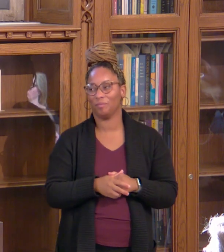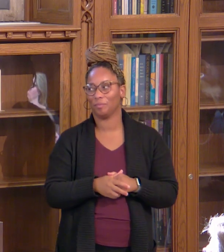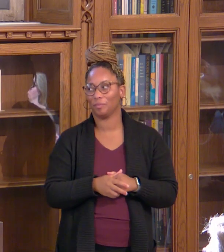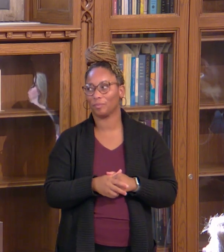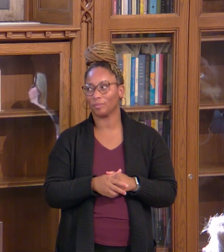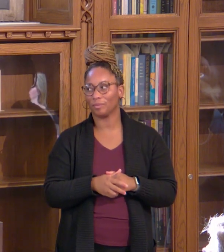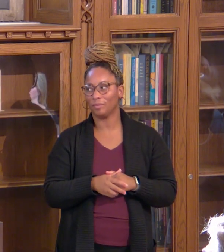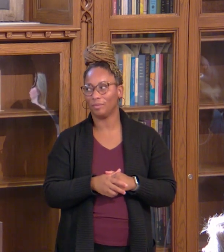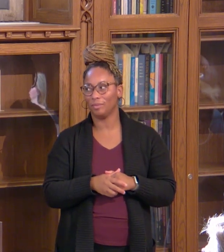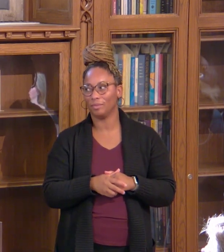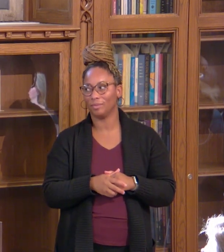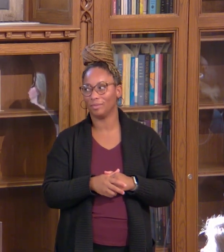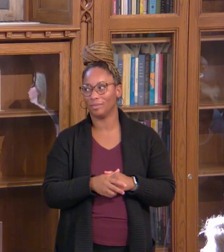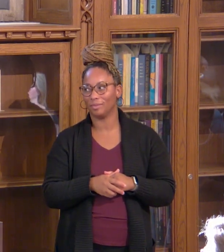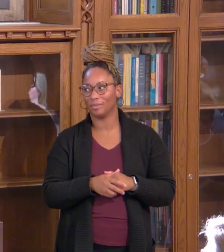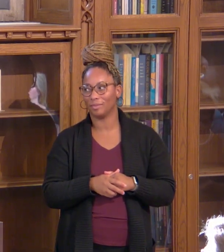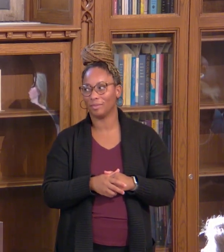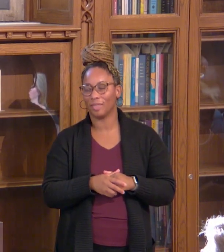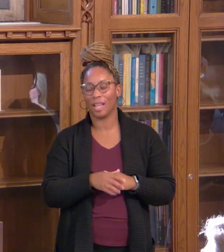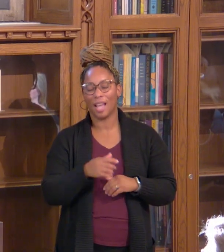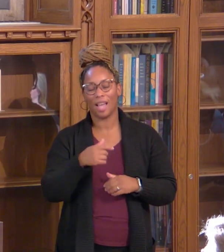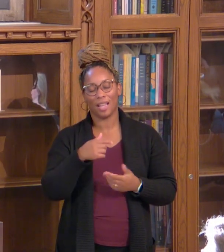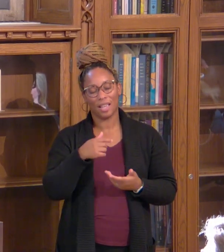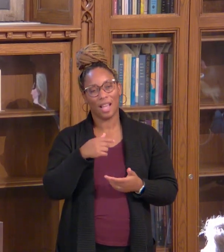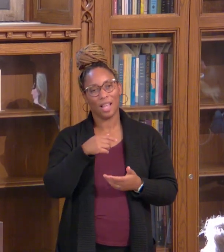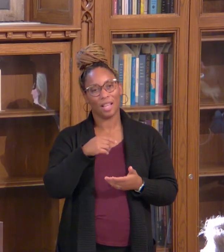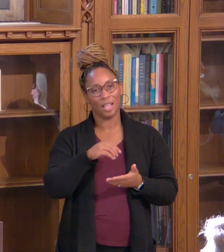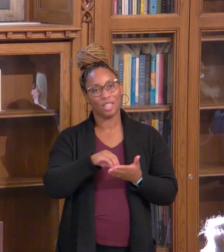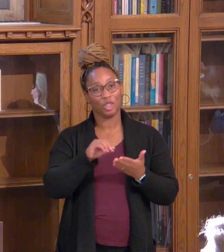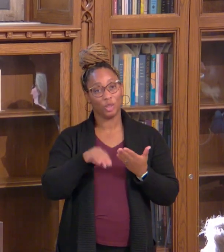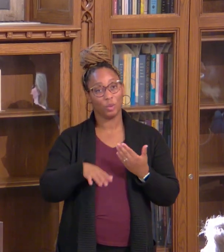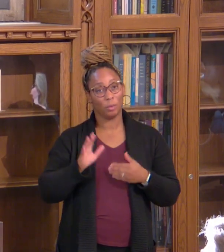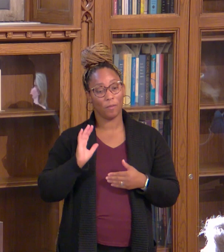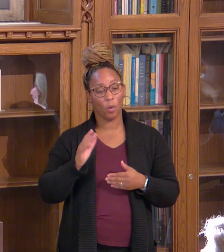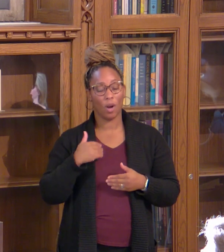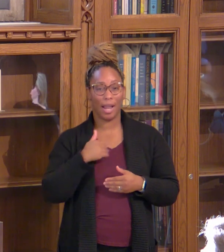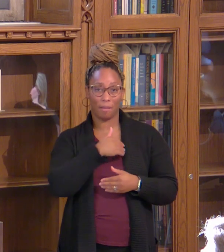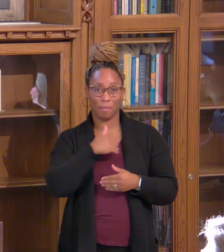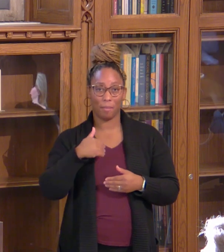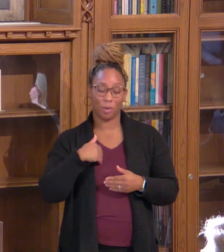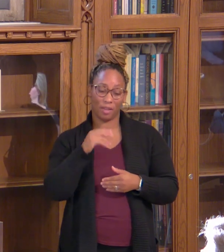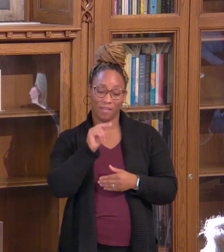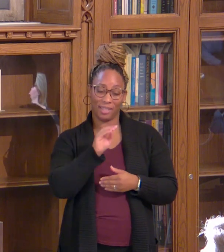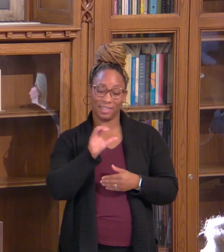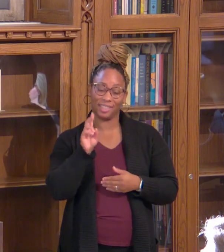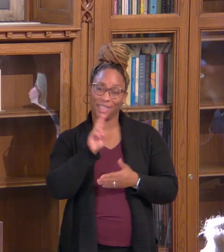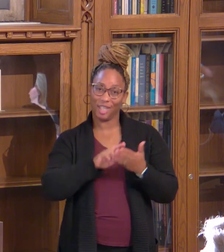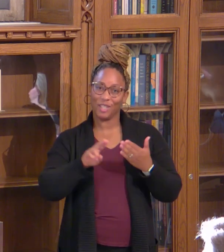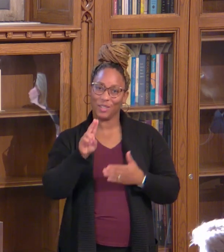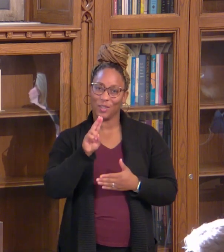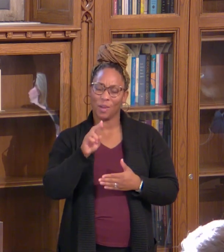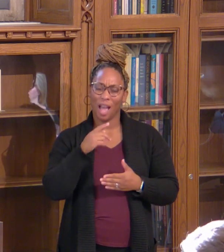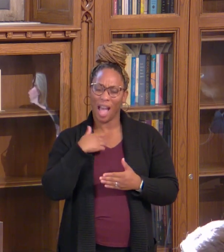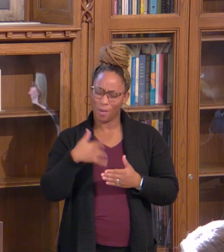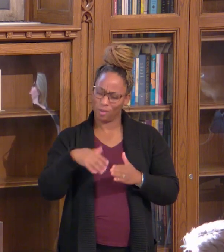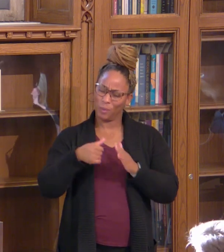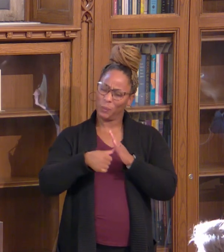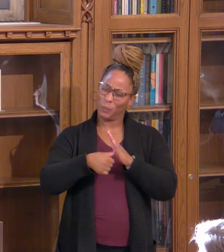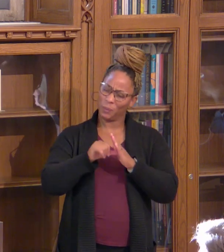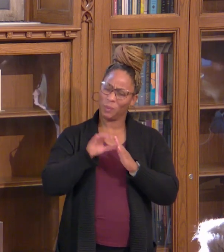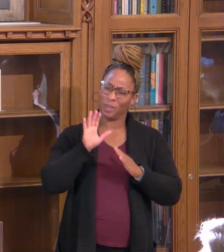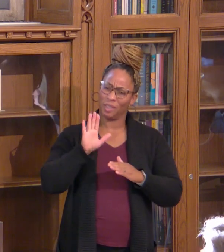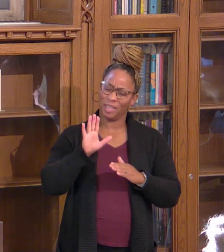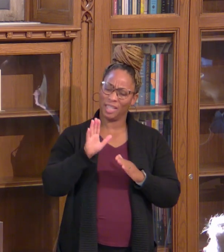day as a student and member of The Faculty at nccu I was tremendously ly impressed by Franklin's